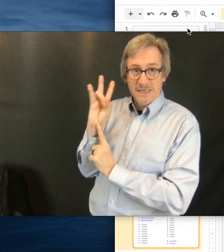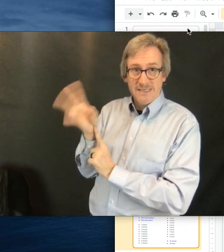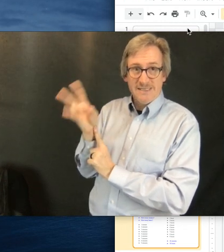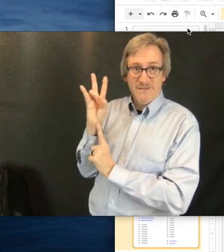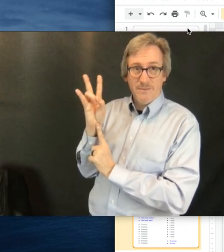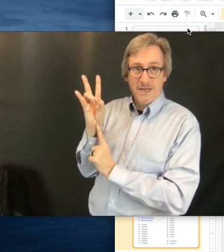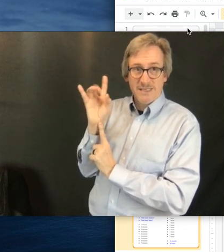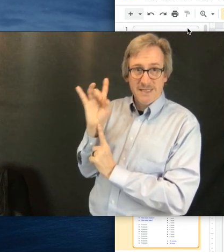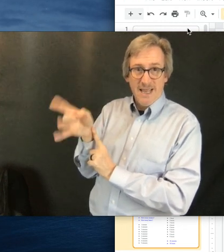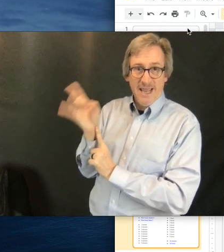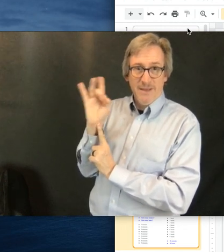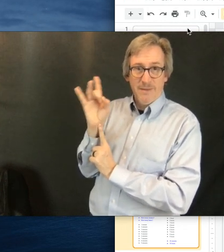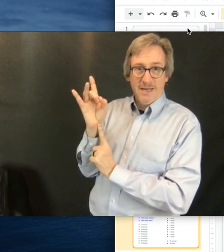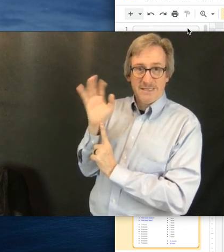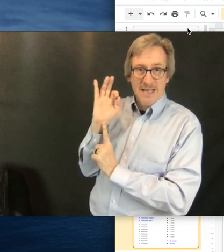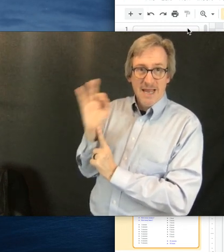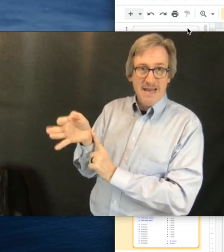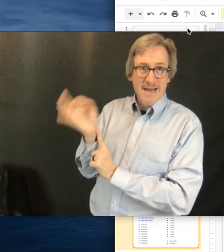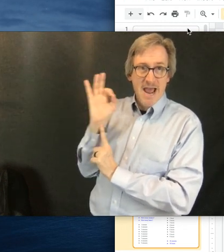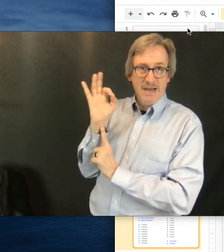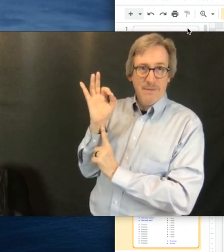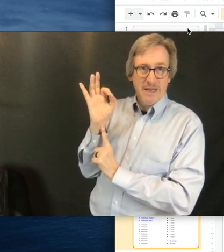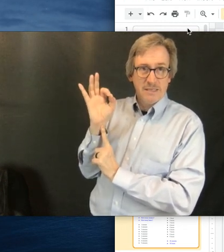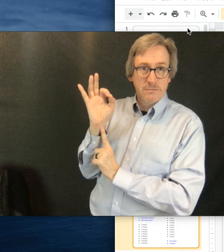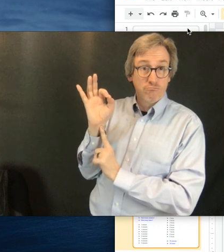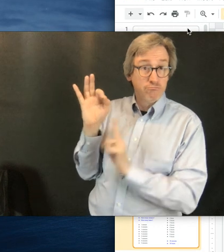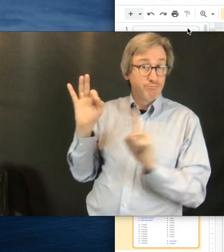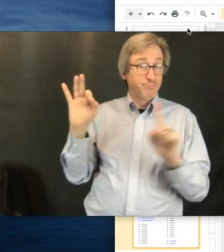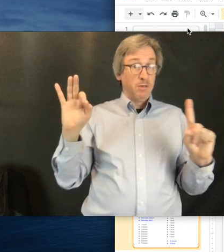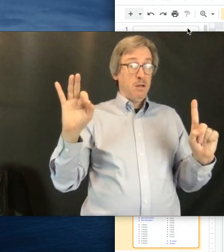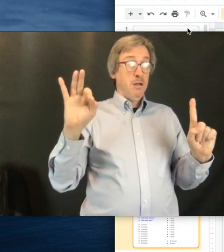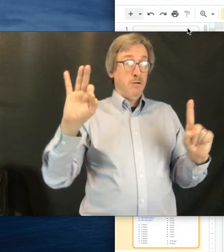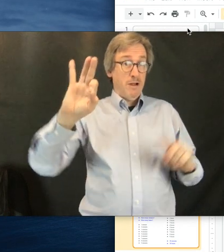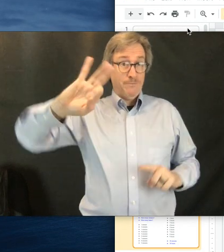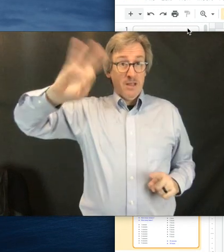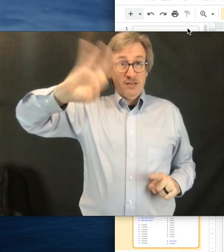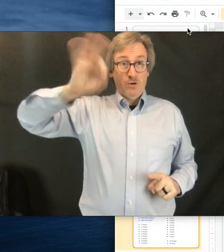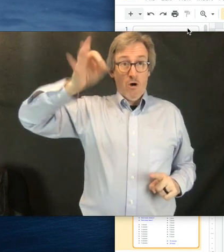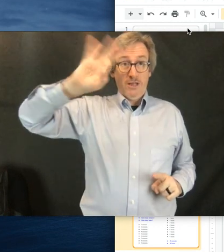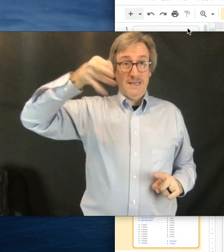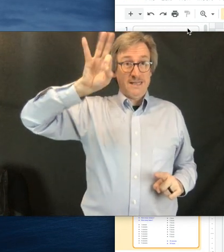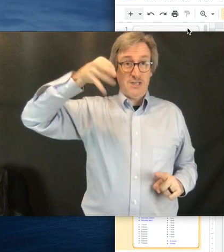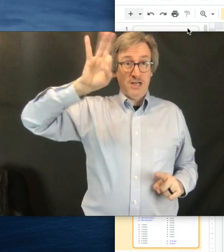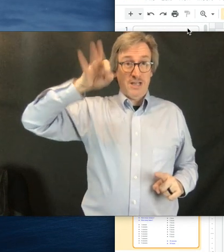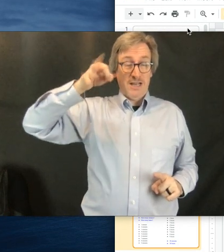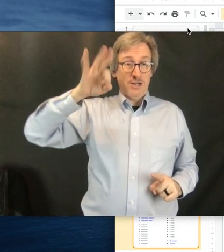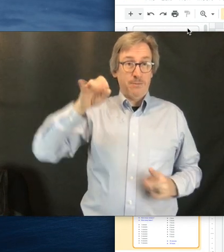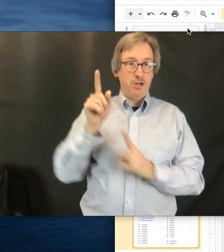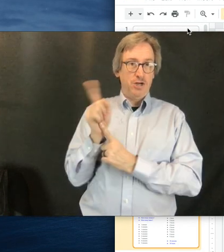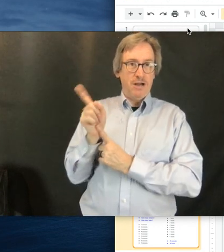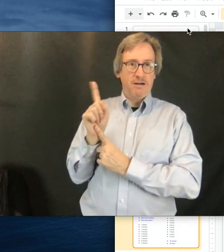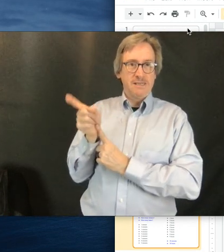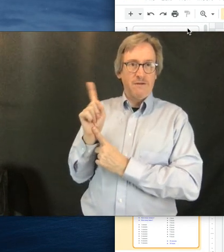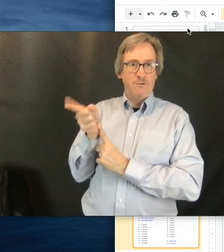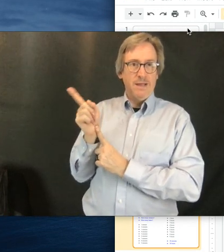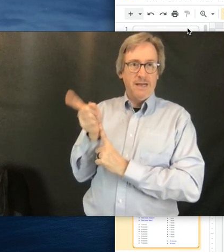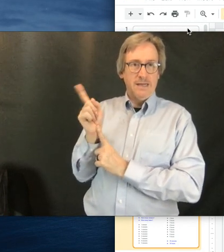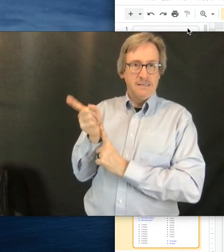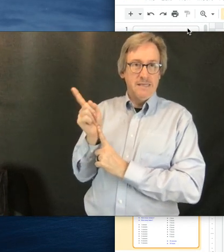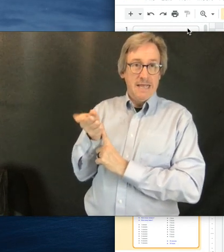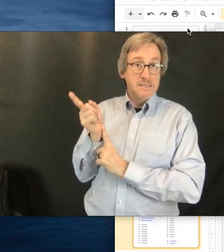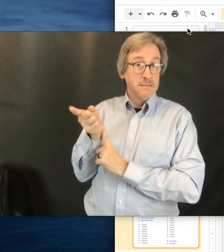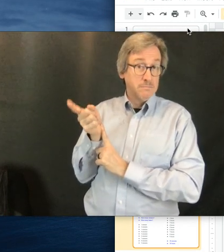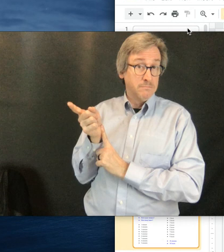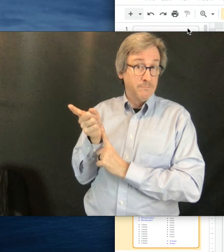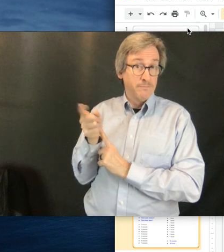minutes, 7 minutes, 8 minutes, 9 minutes. Right? So all I did is I changed the hand shape. The generic sign for minute